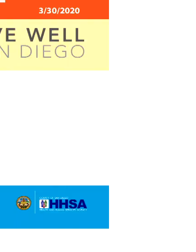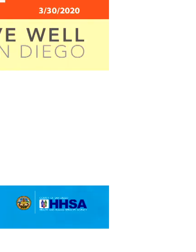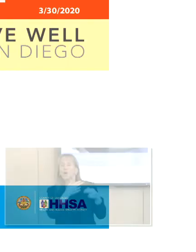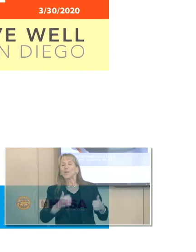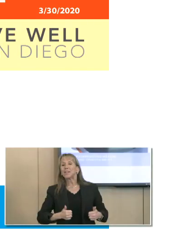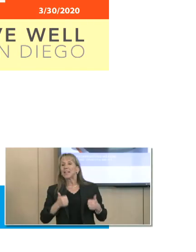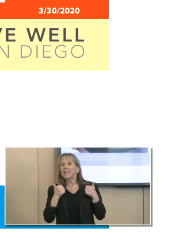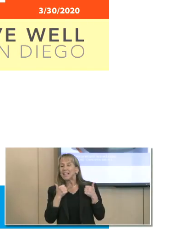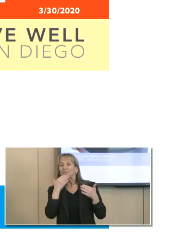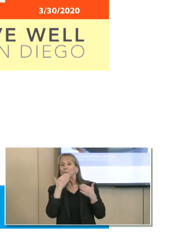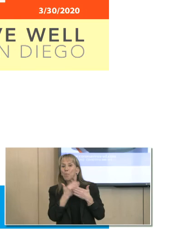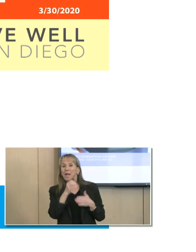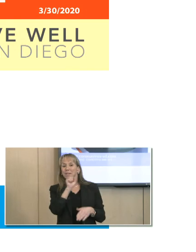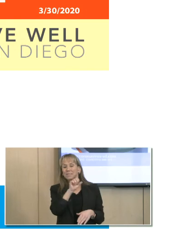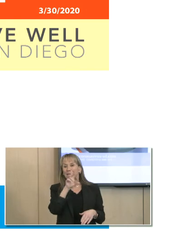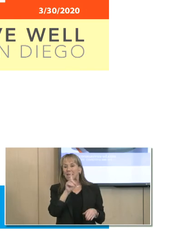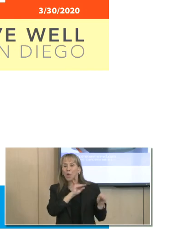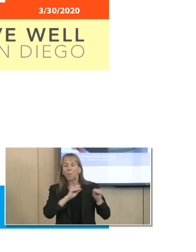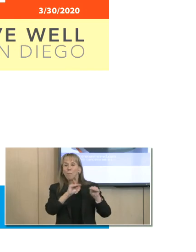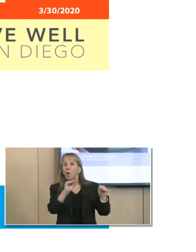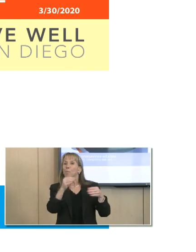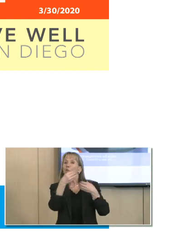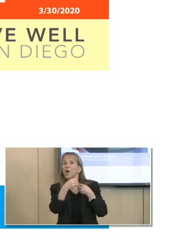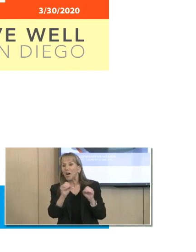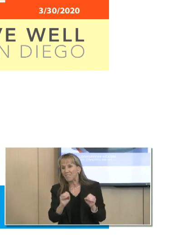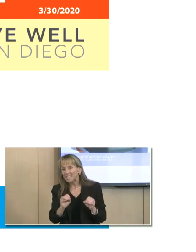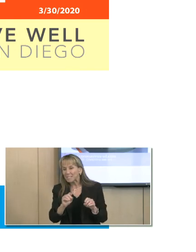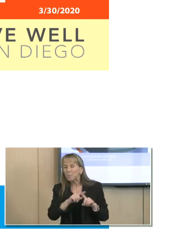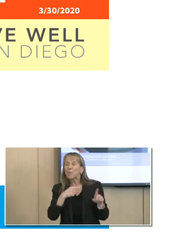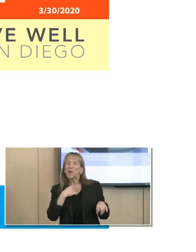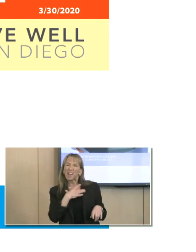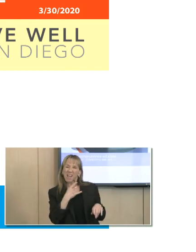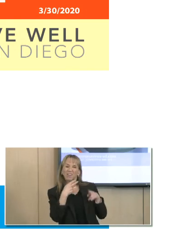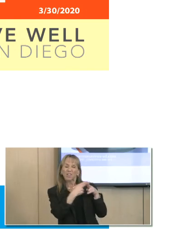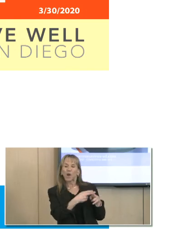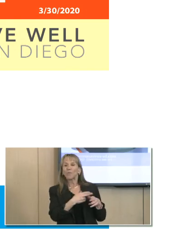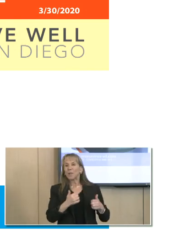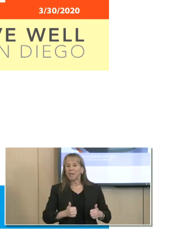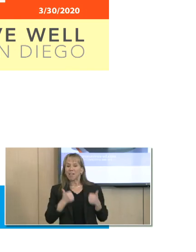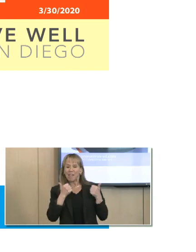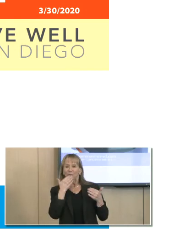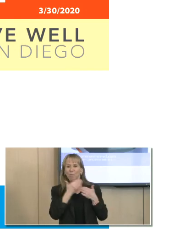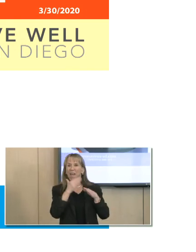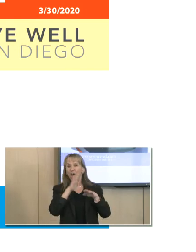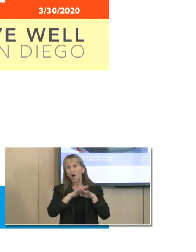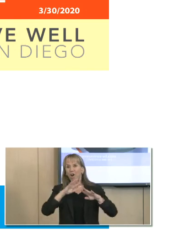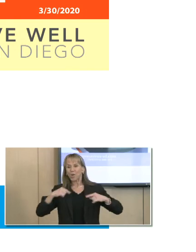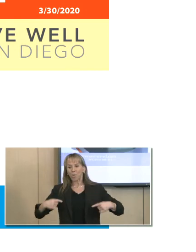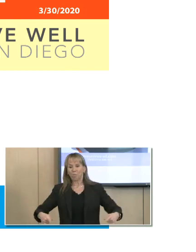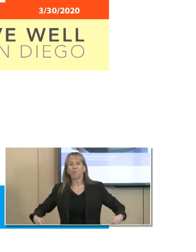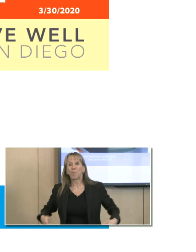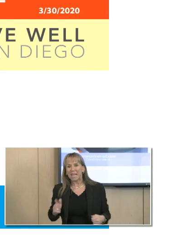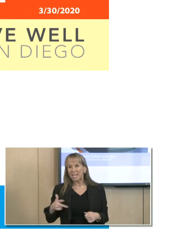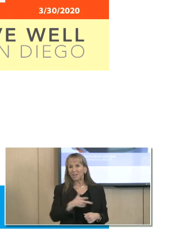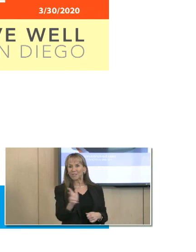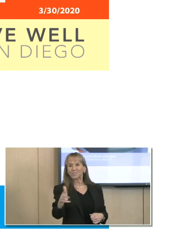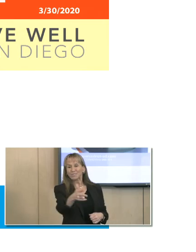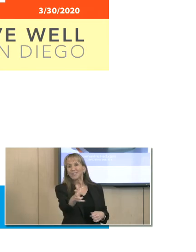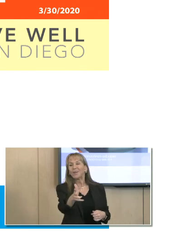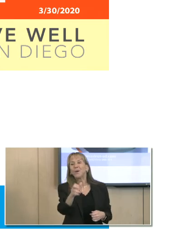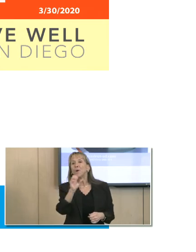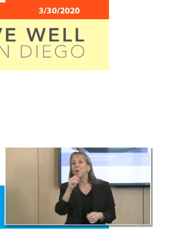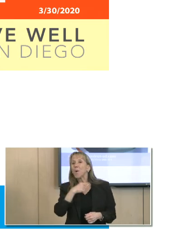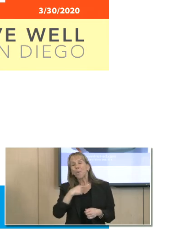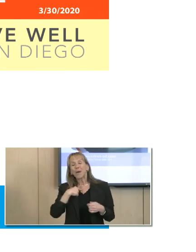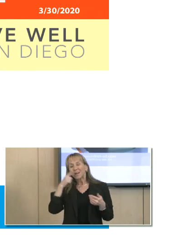Mobile Office, but we like to refer to it as the Live Well on Wheels. The idea was to deploy the Live Well mobile